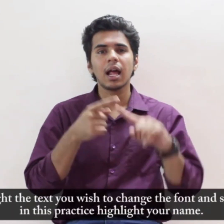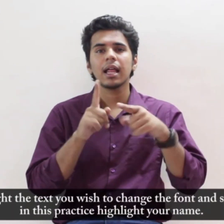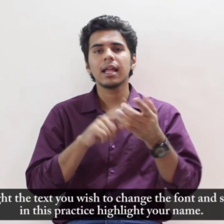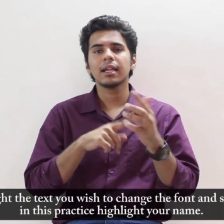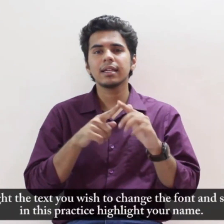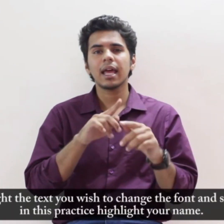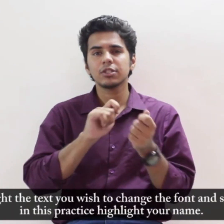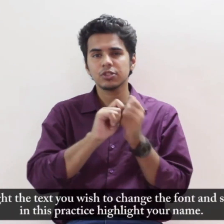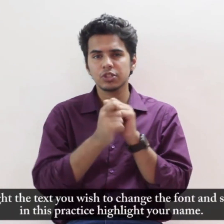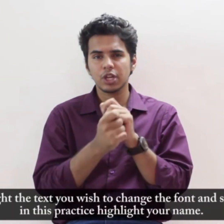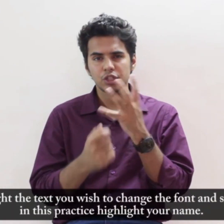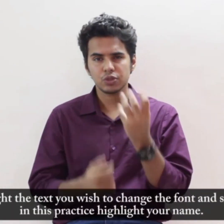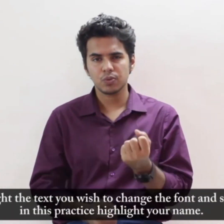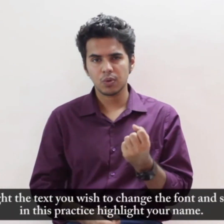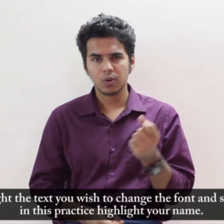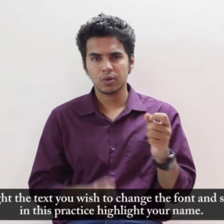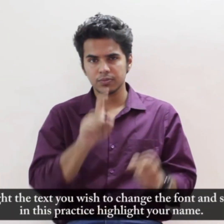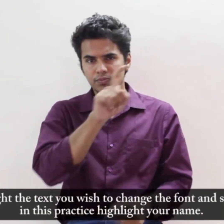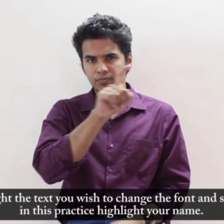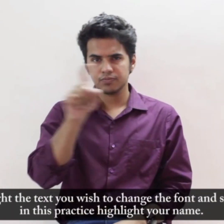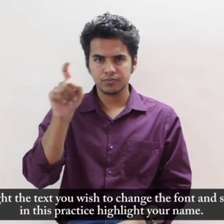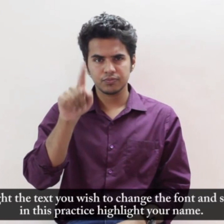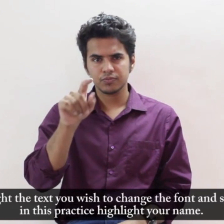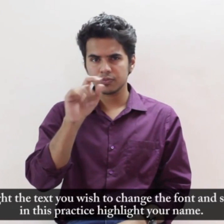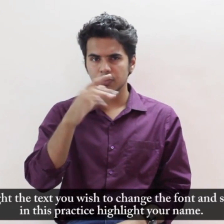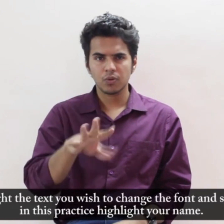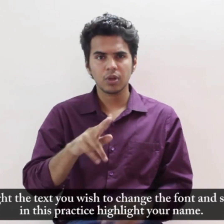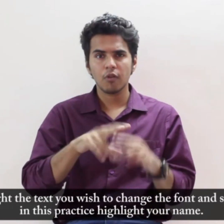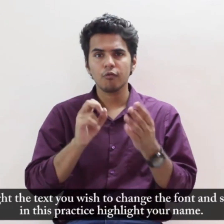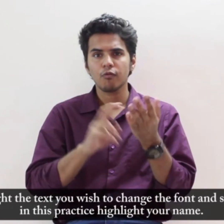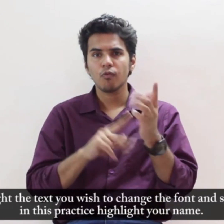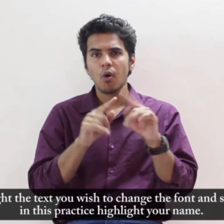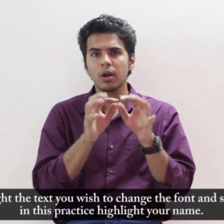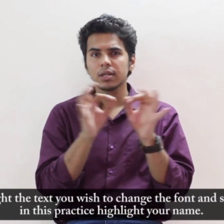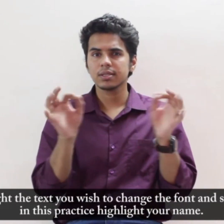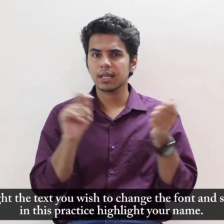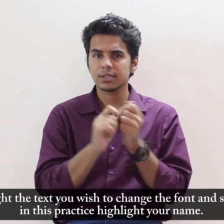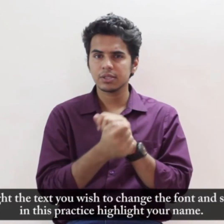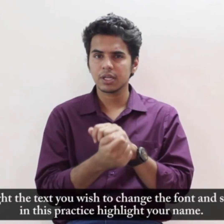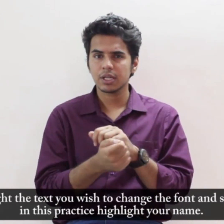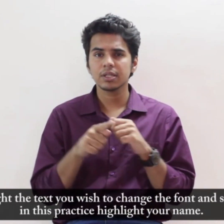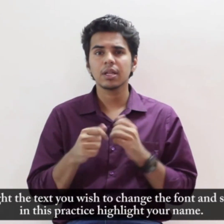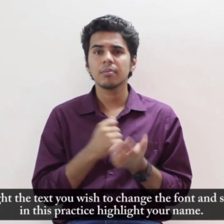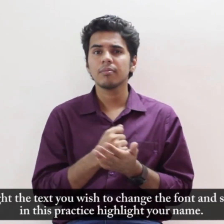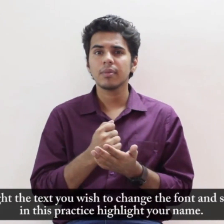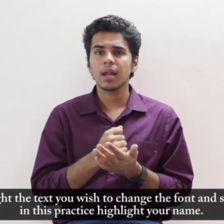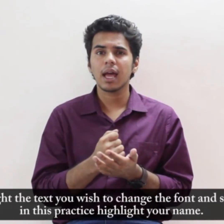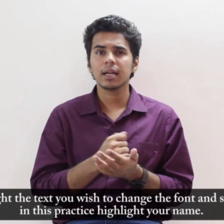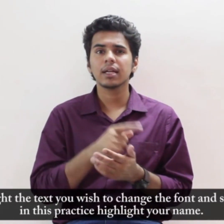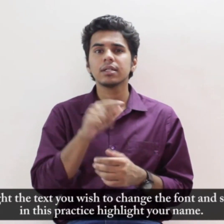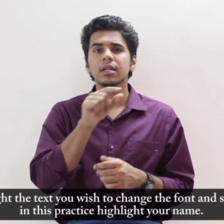Highlight the text you wish to change the font and the size for. In this practice, highlight your name.